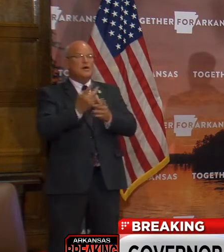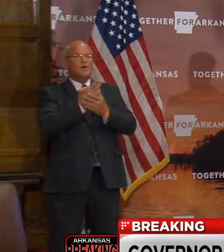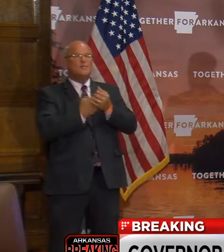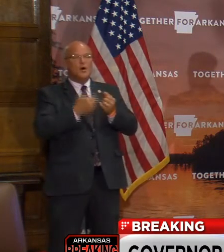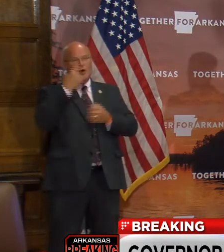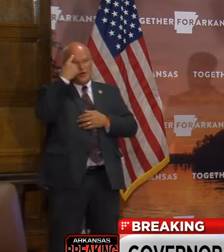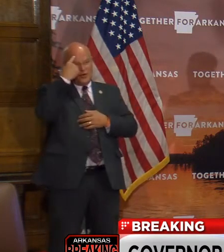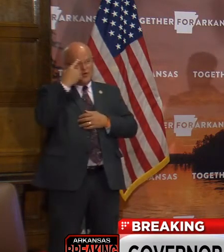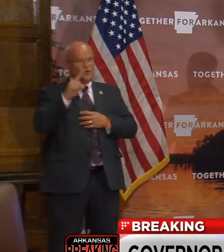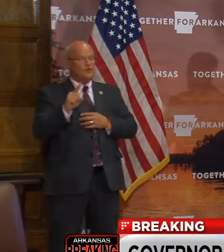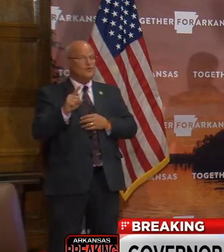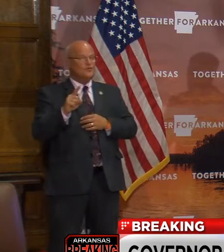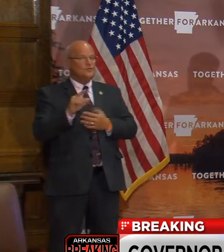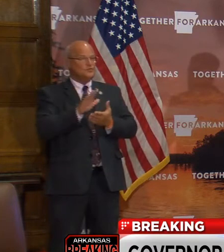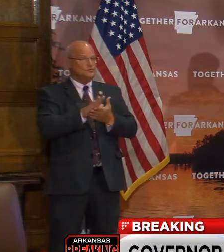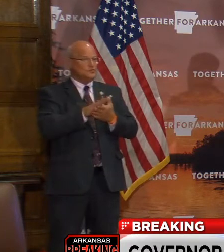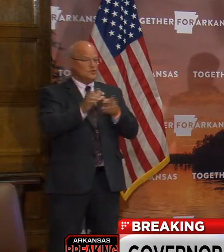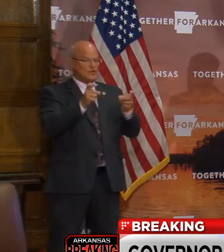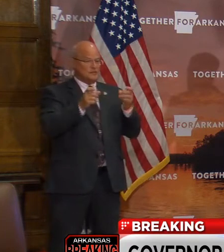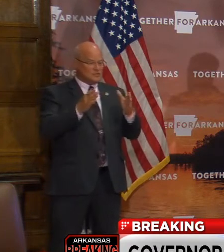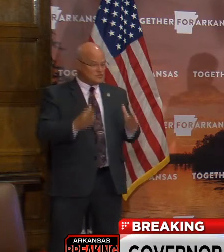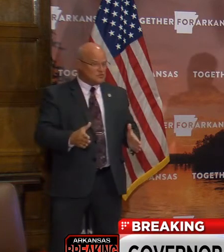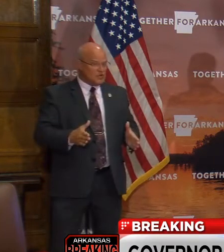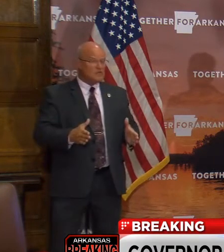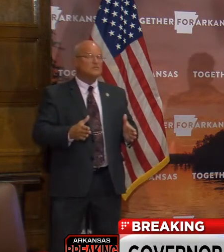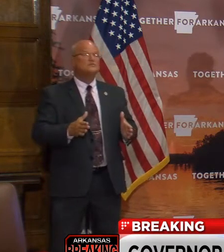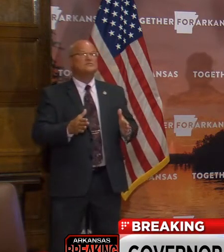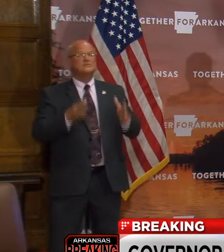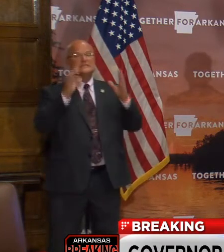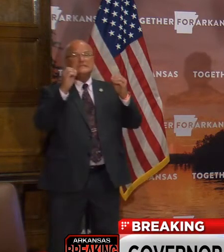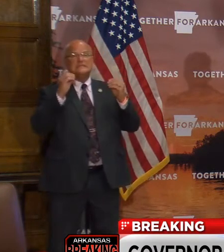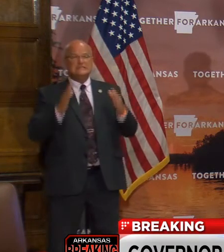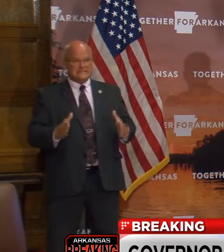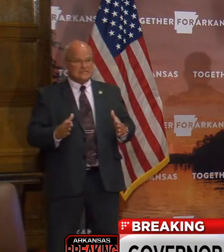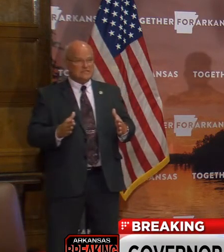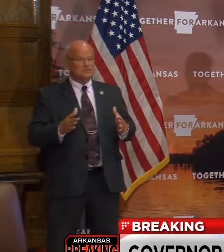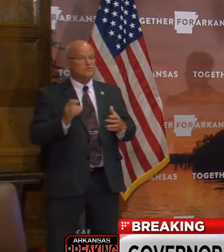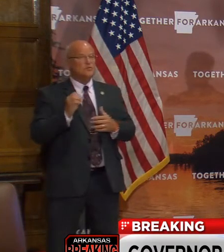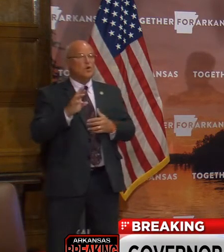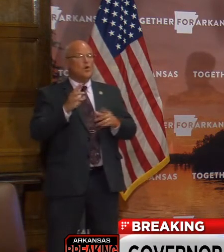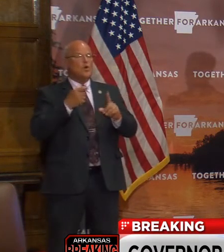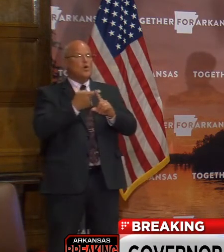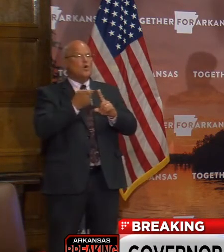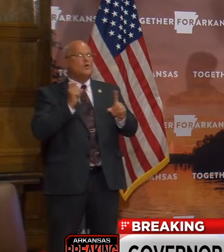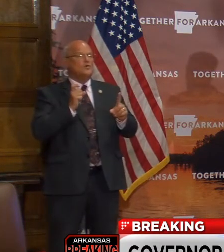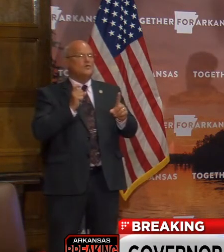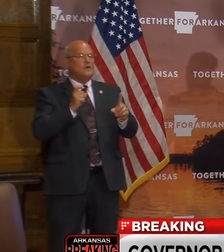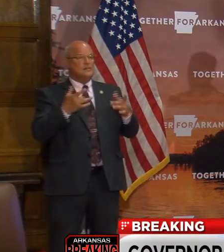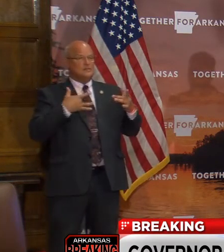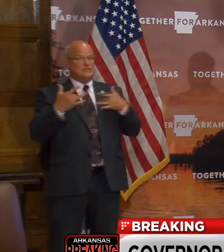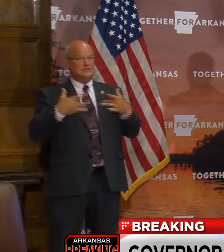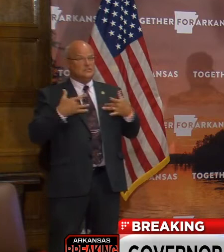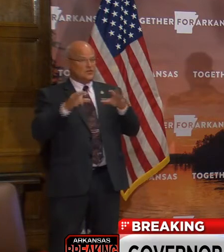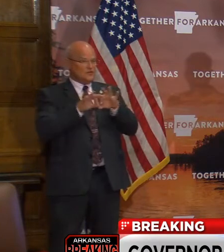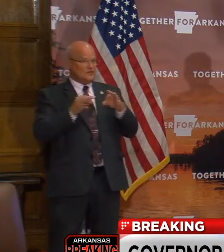for school administrators, from teachers, or from concerned families about